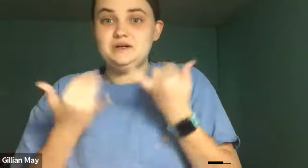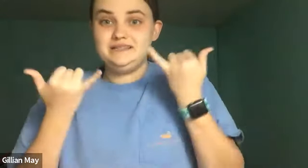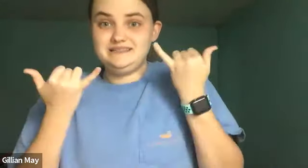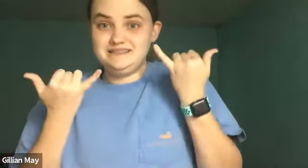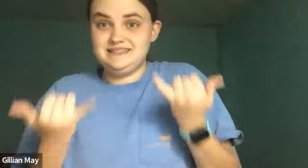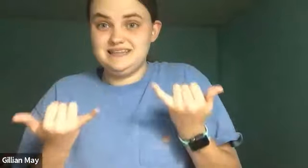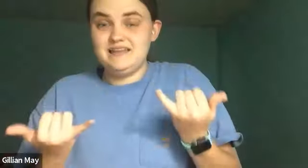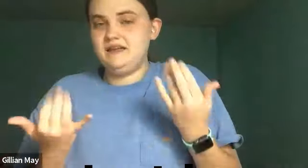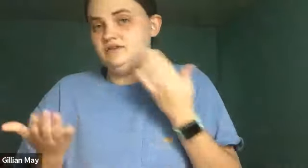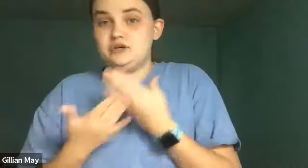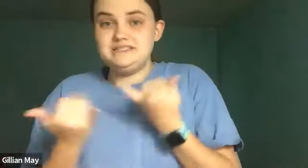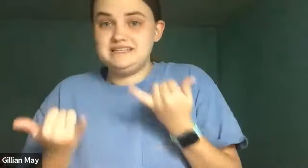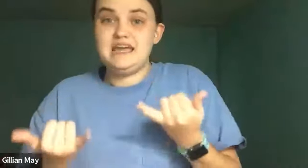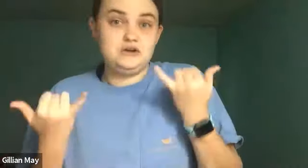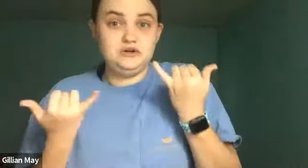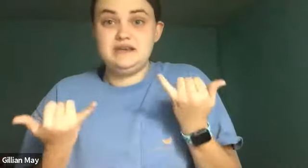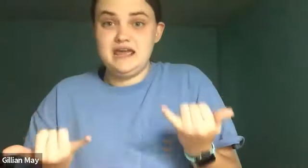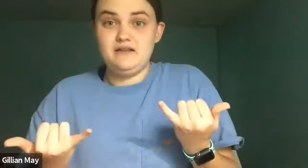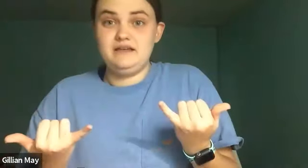good today, or good now. Like